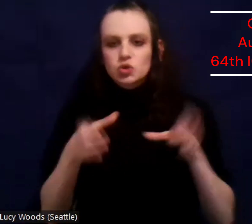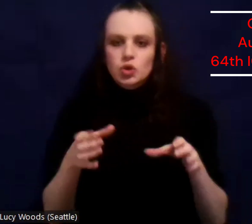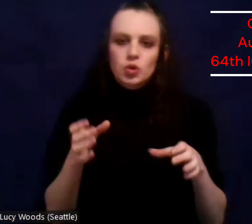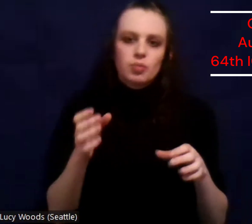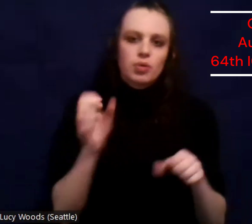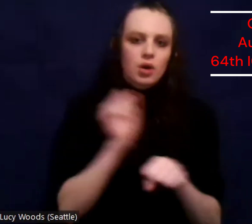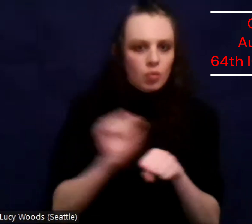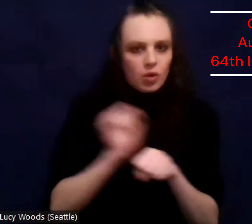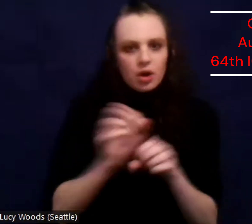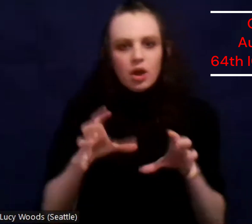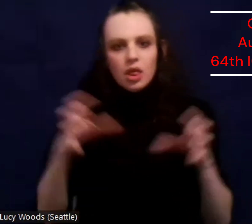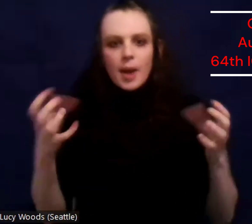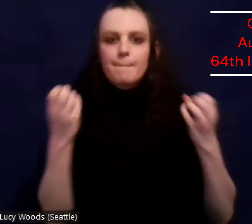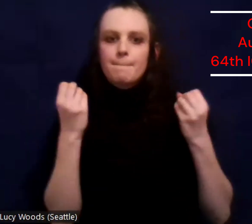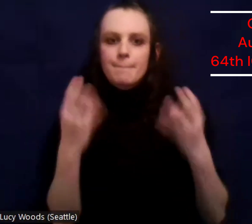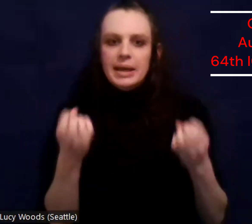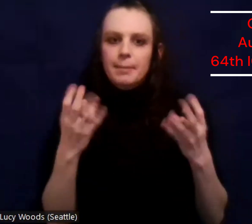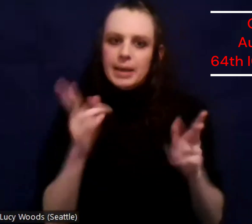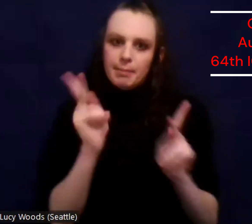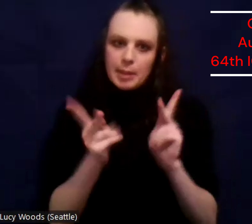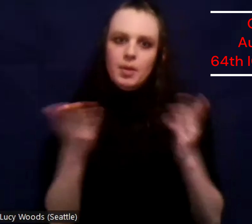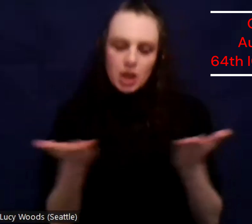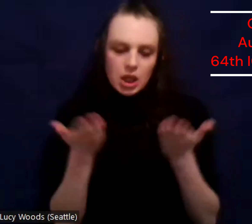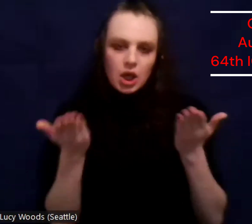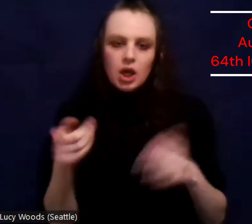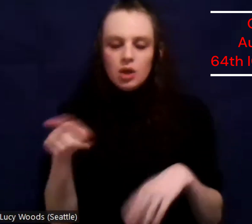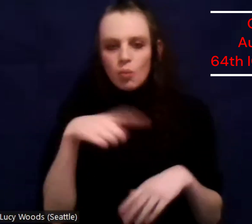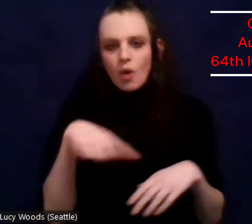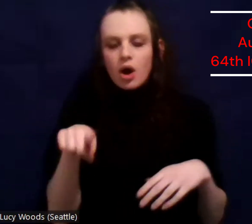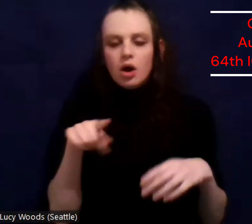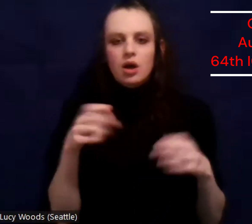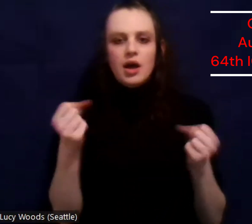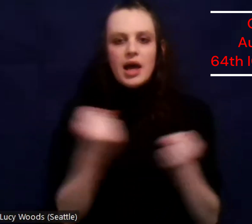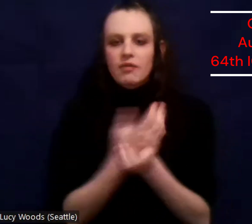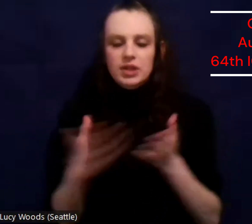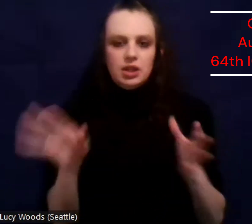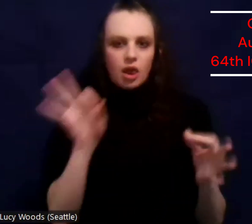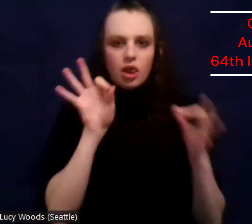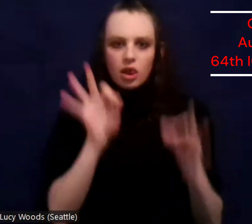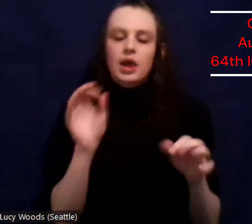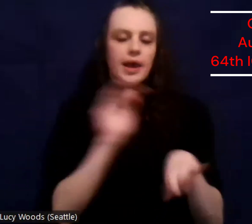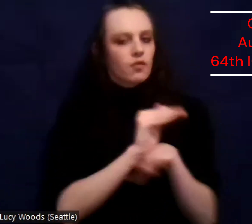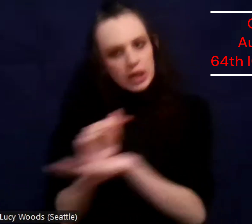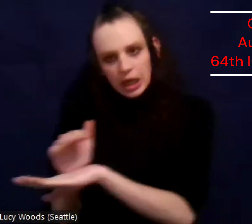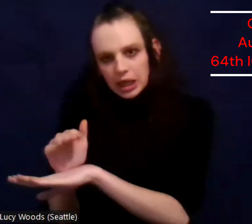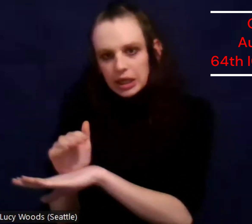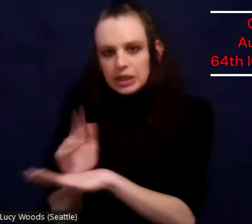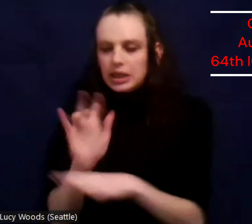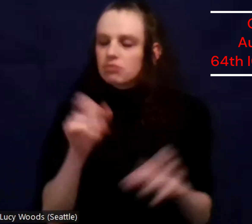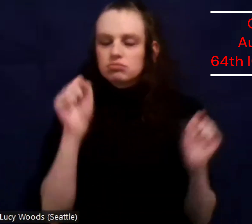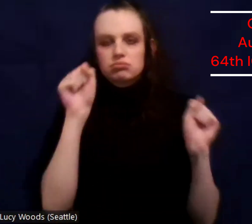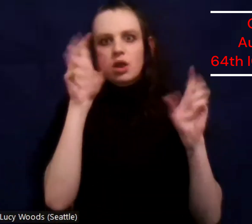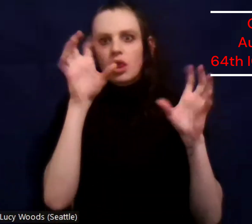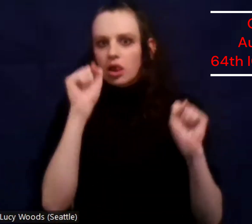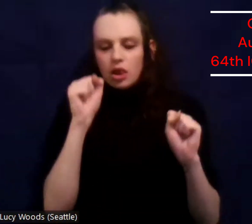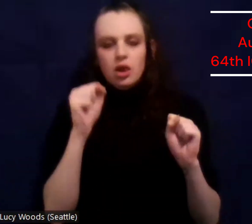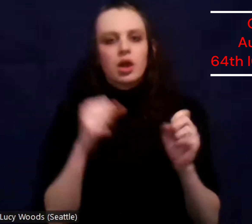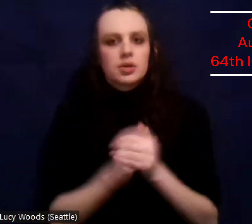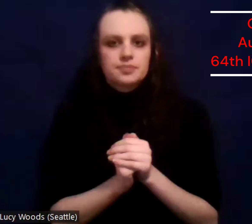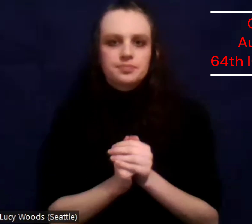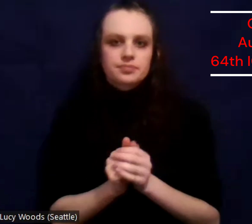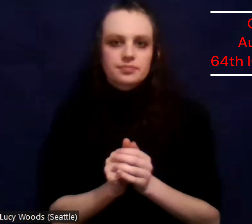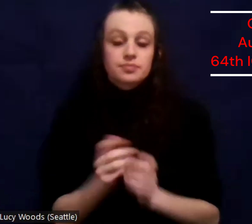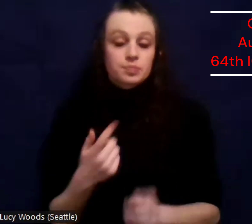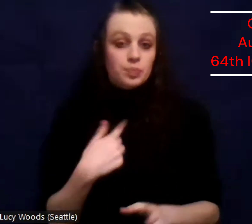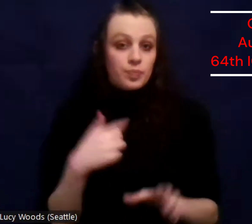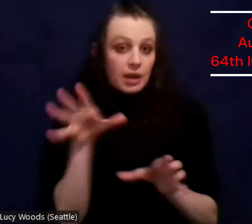participants are here. You guys have everything on point every single night. It's incredible. I was